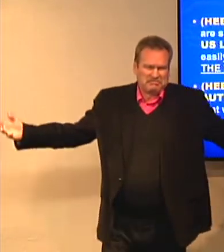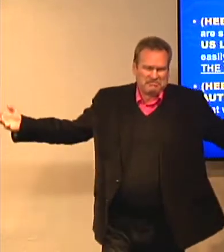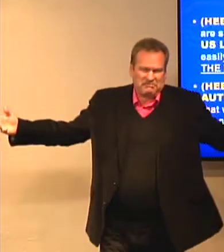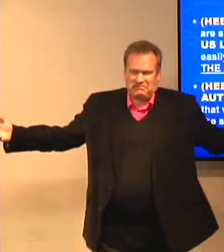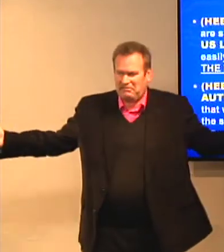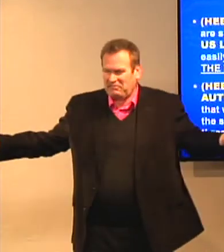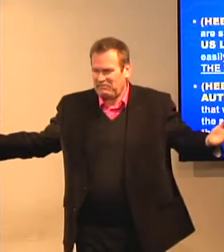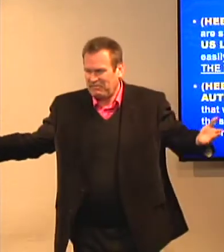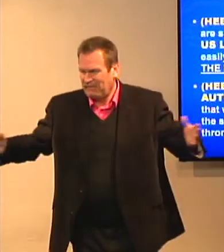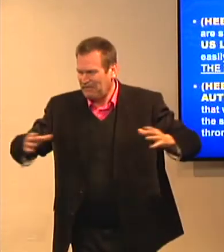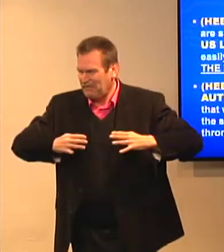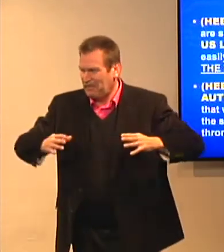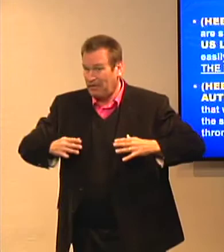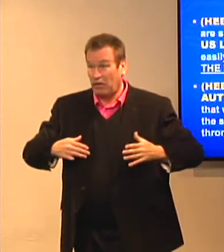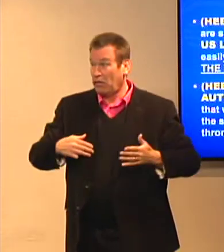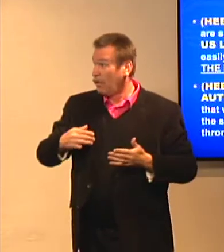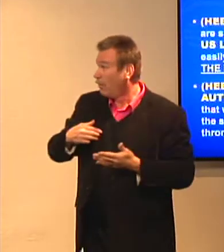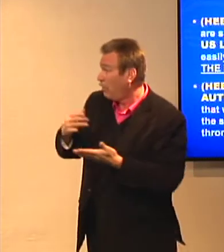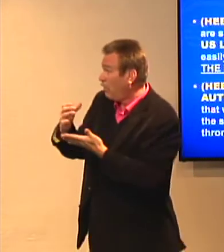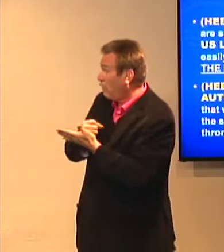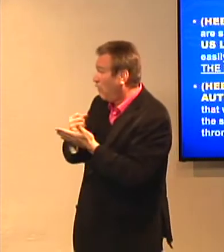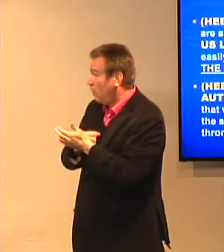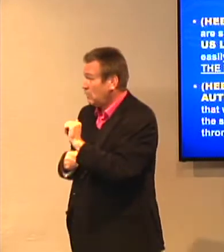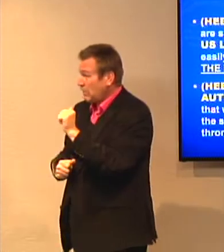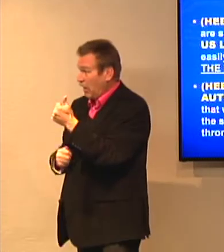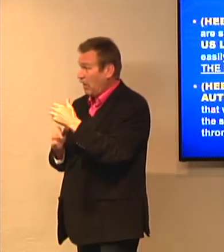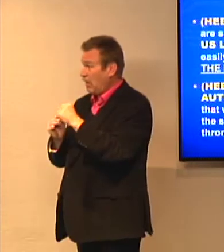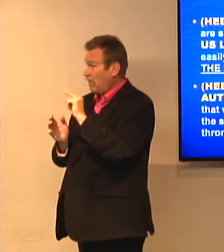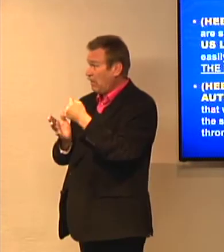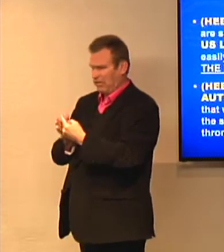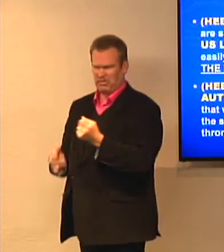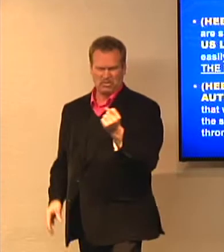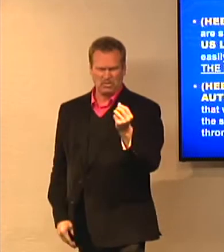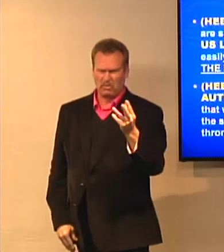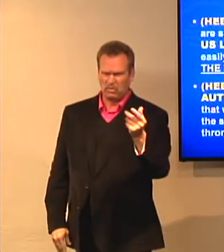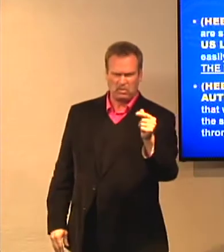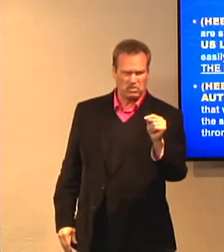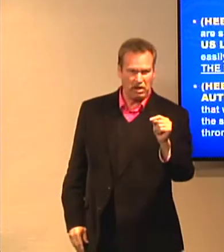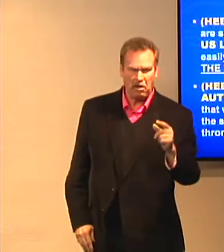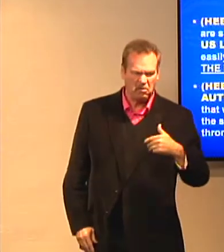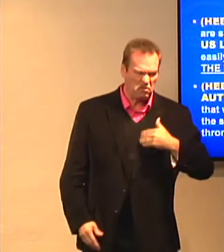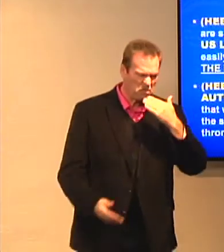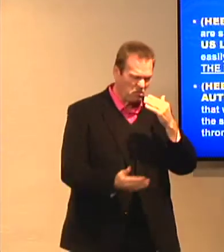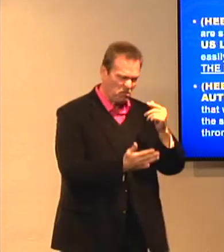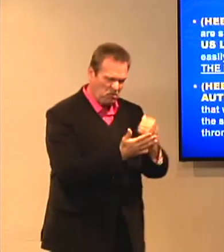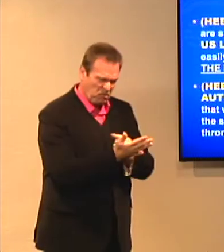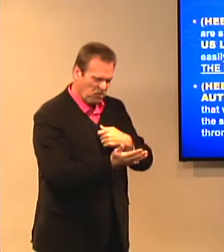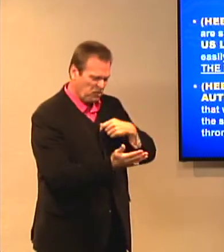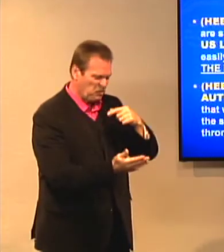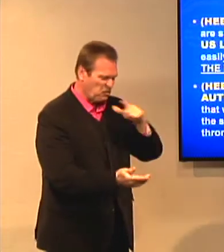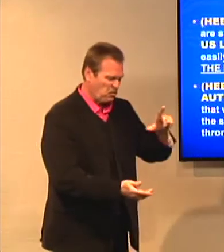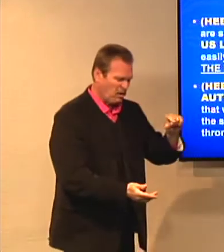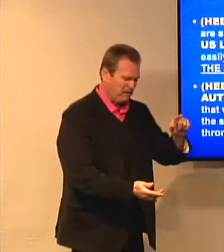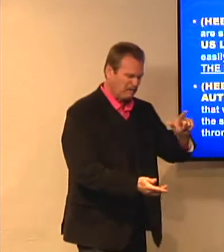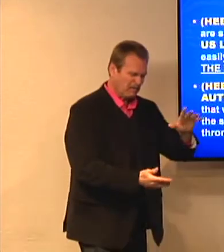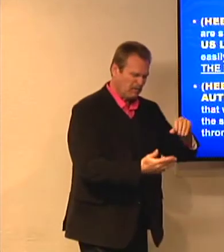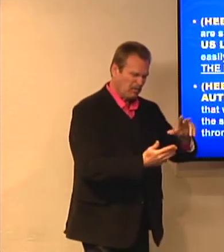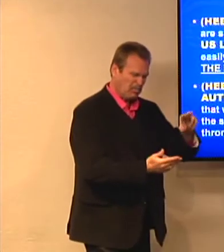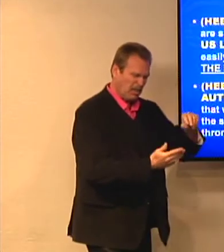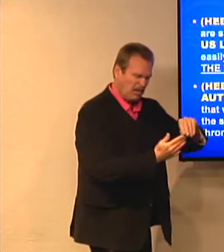you know, I graduated with a big, great degree, and it's like, so what? It's like, I earn this amount of money per hour.